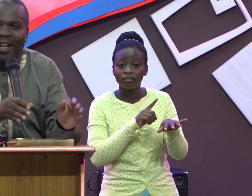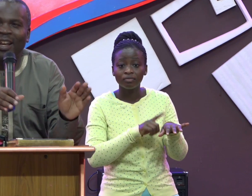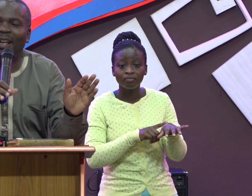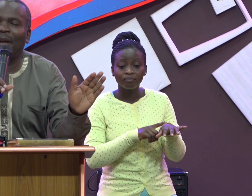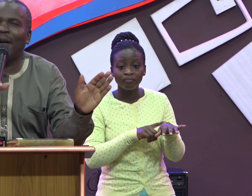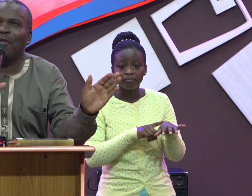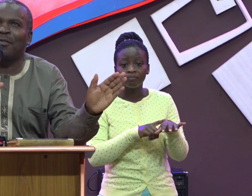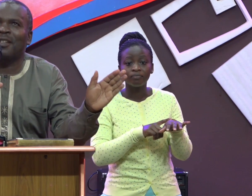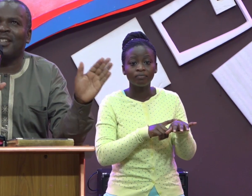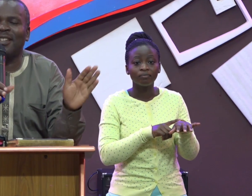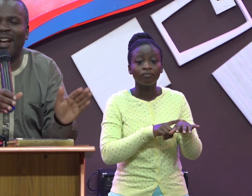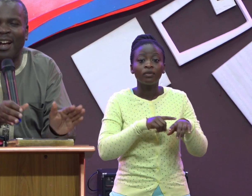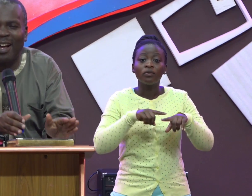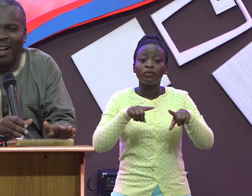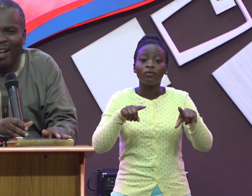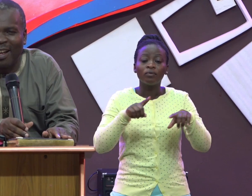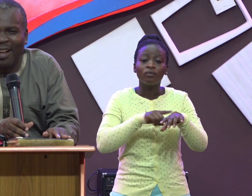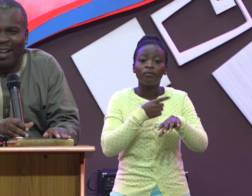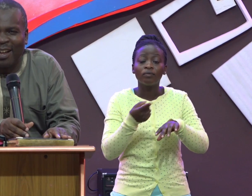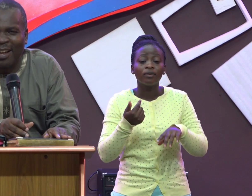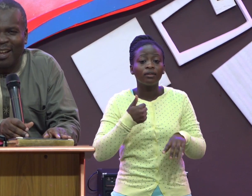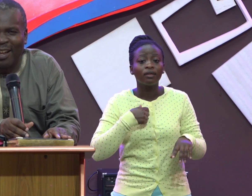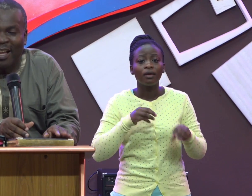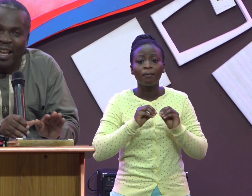I failed to pray, I worshipped